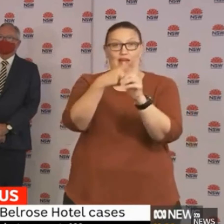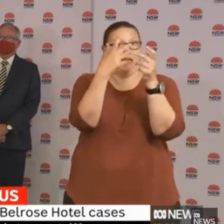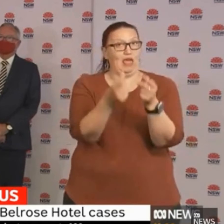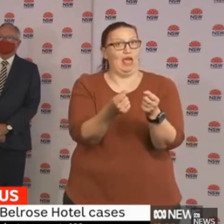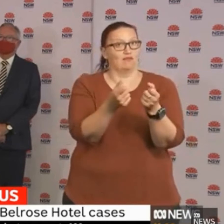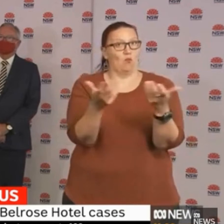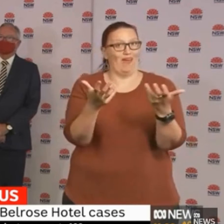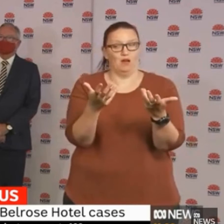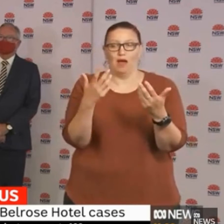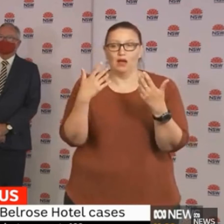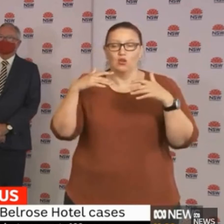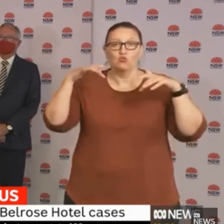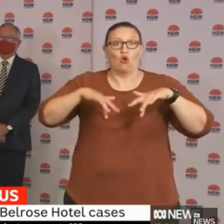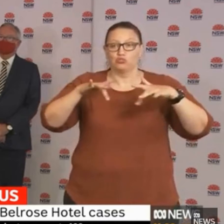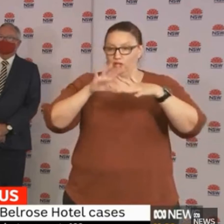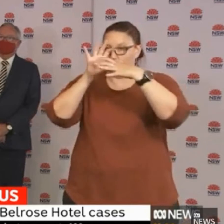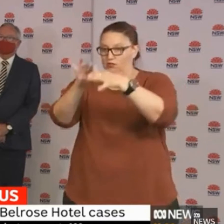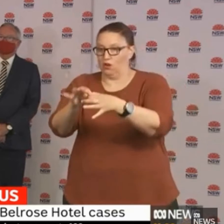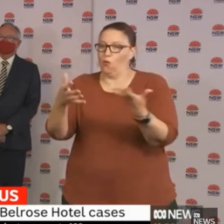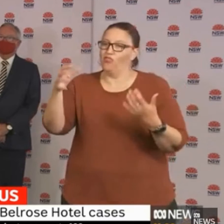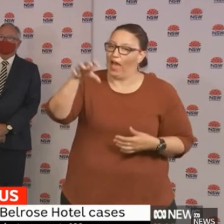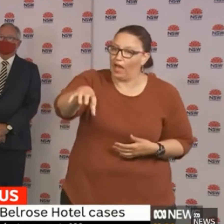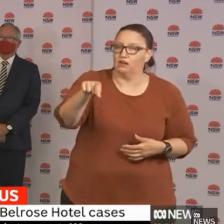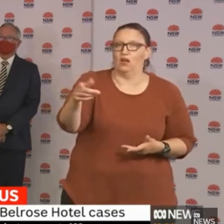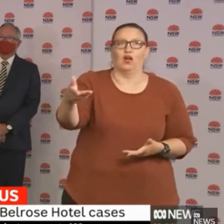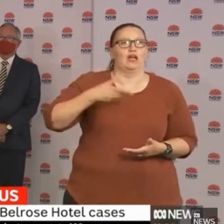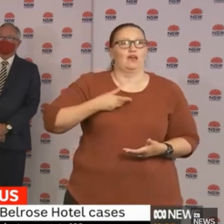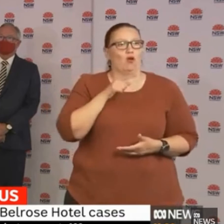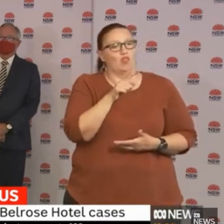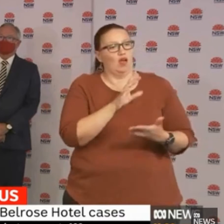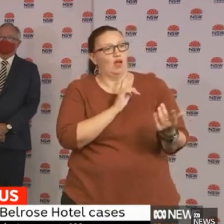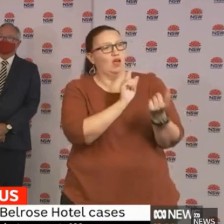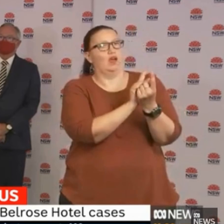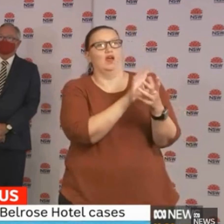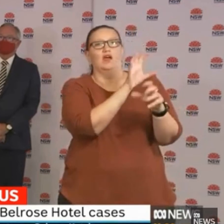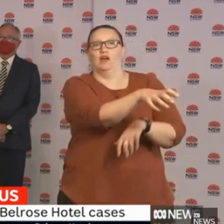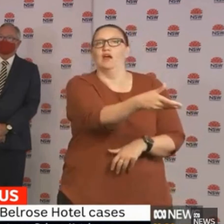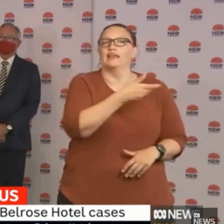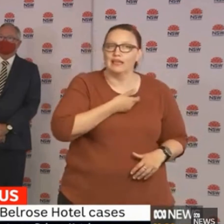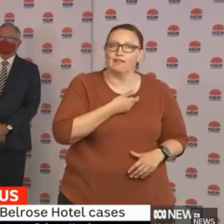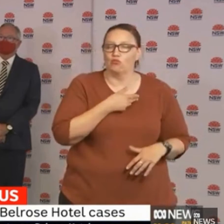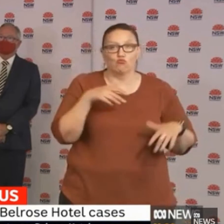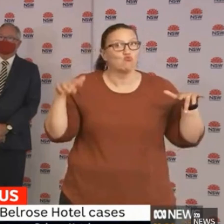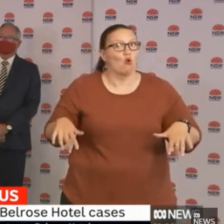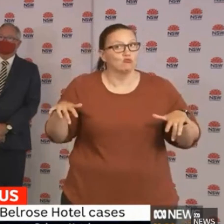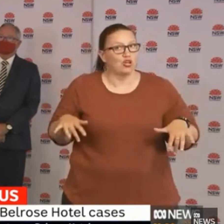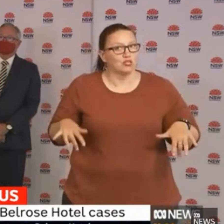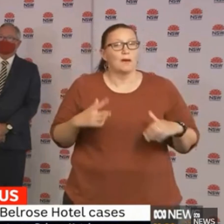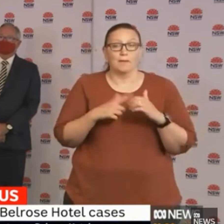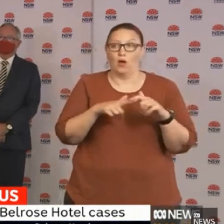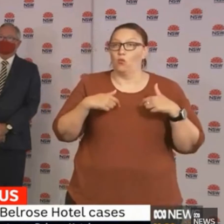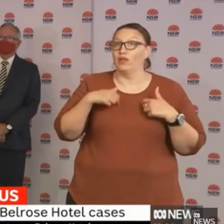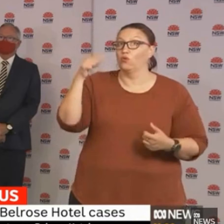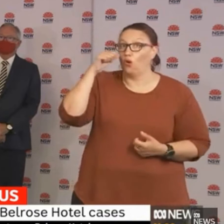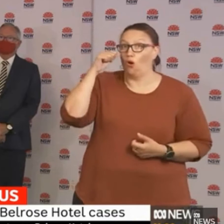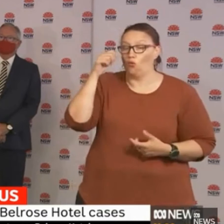managed to pinpoint them being at a particular venue or setting or crossing over with a known case. But we